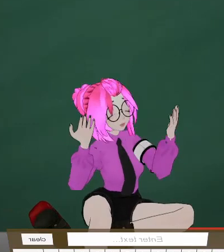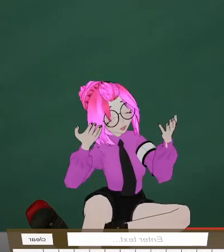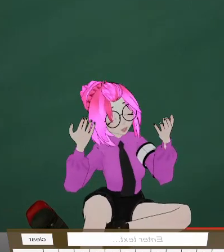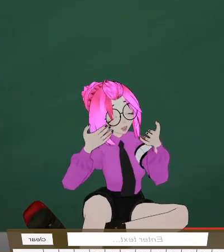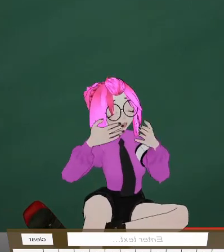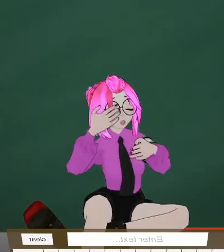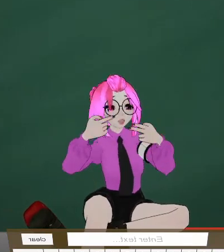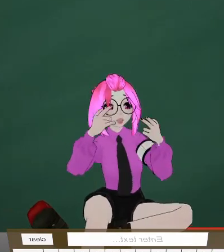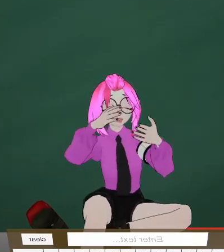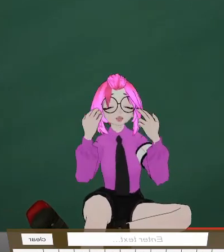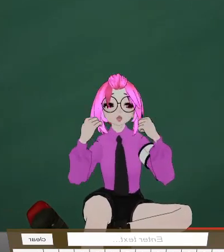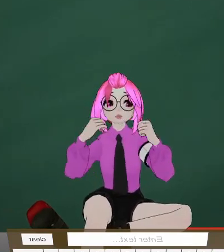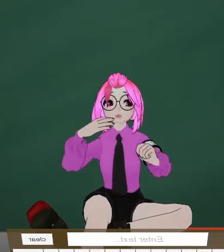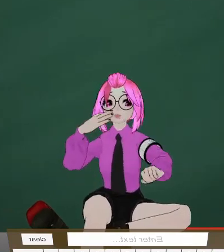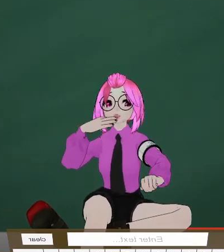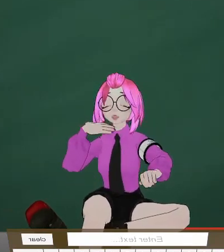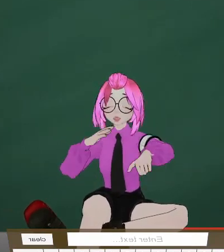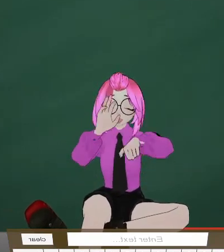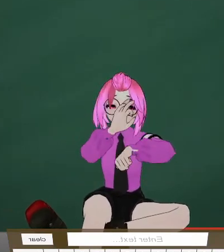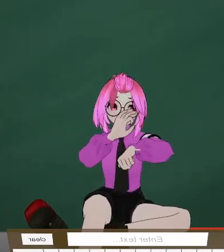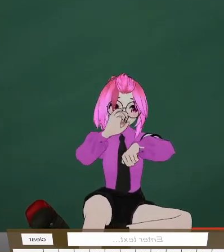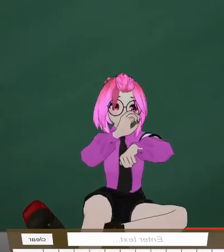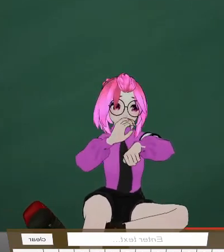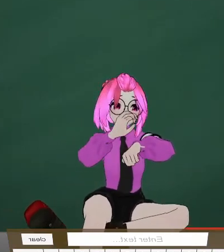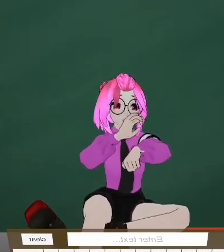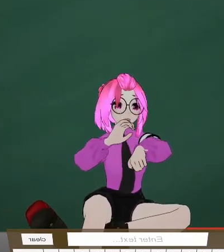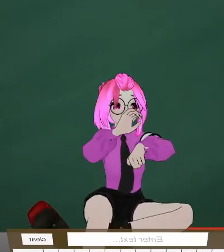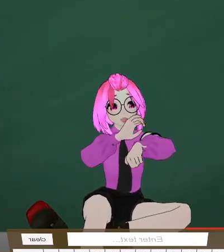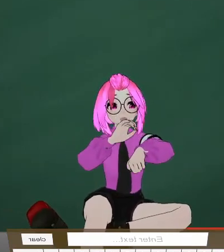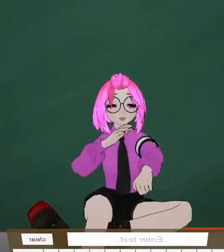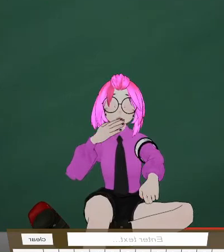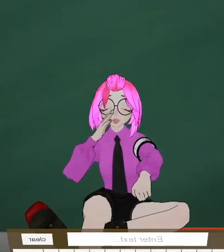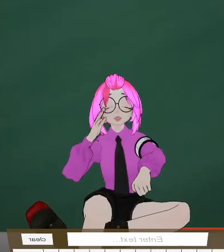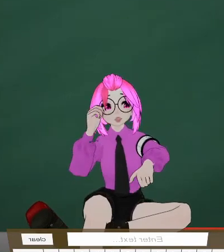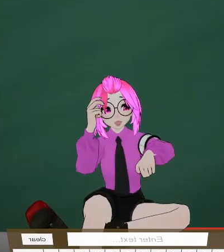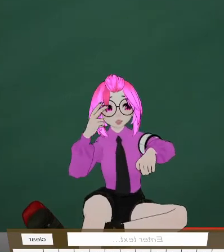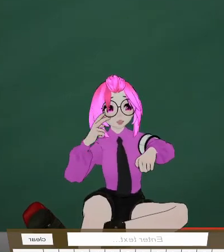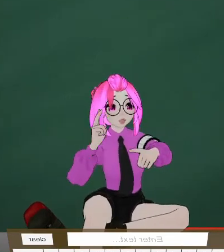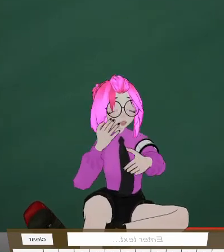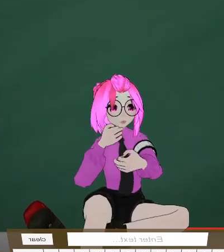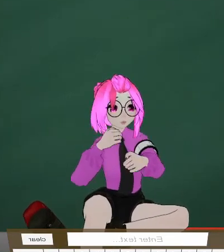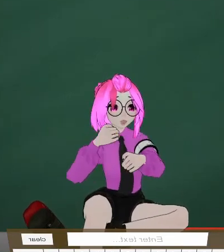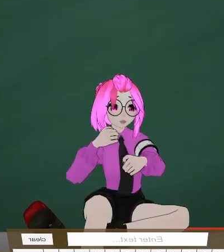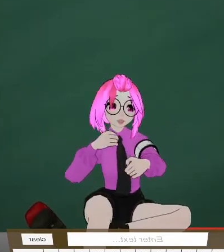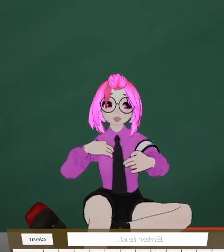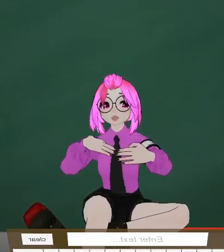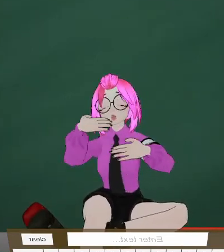mom said okay what kind of cake do you want and the little girl said i want a chocolate cake the mom said okay i'll make that cake for you